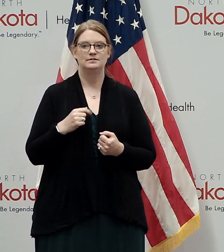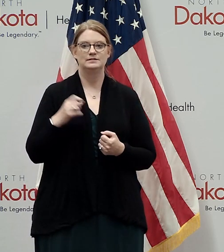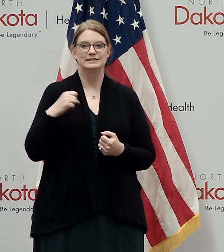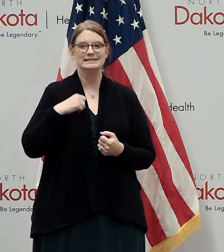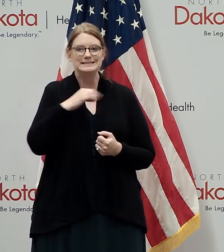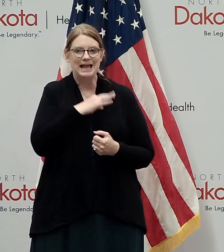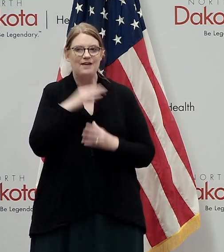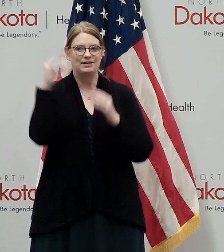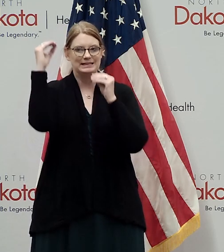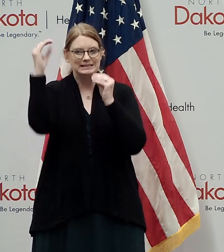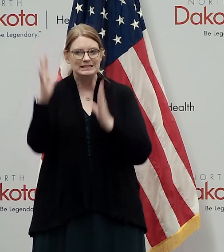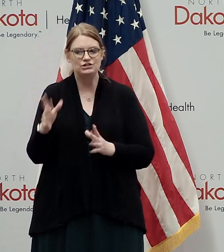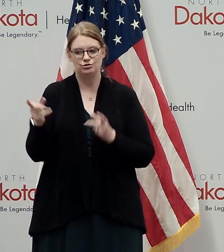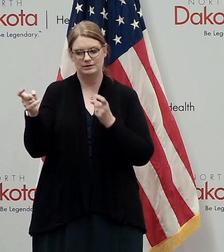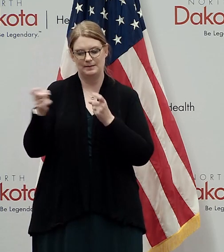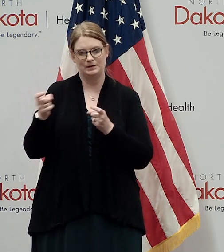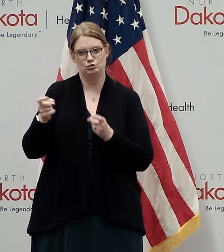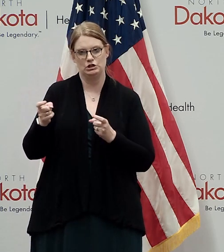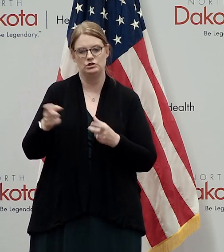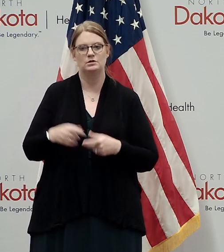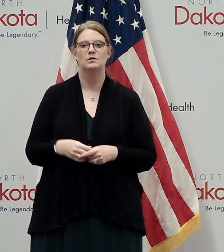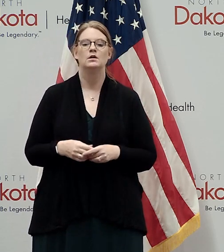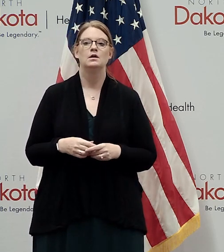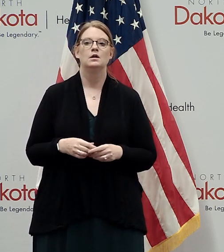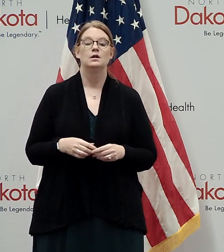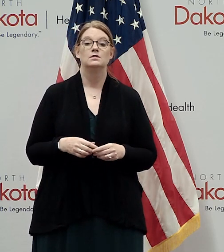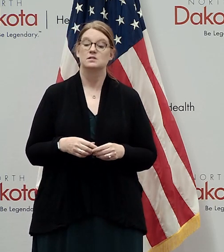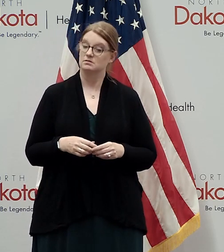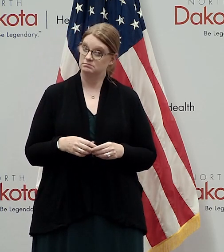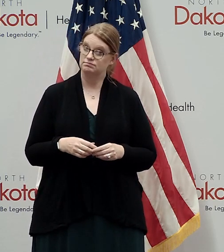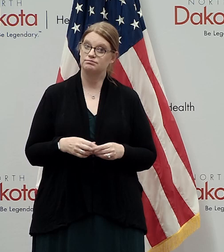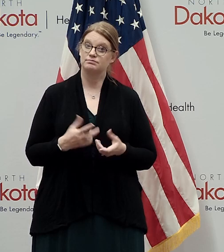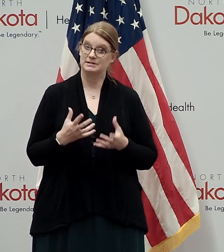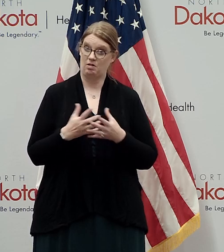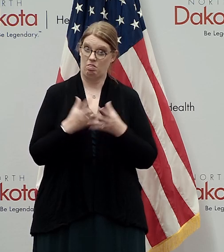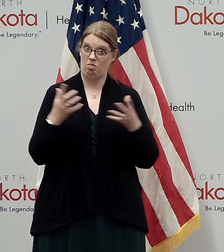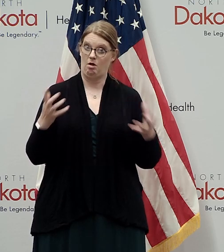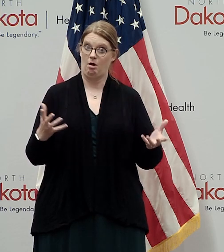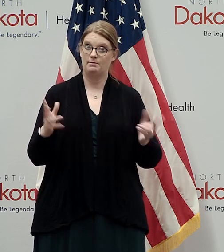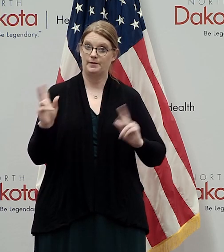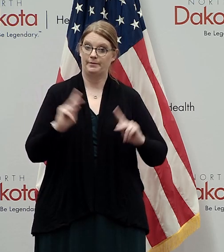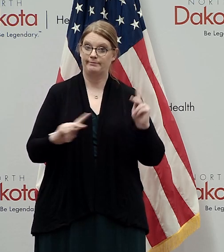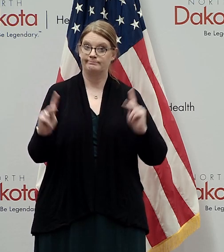staff and teachers and administration. So these are large numbers.